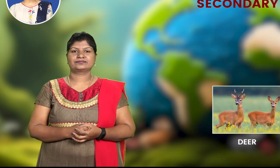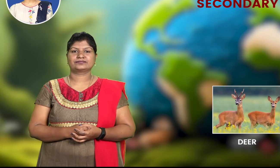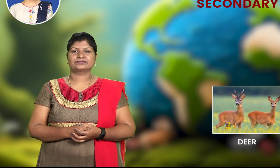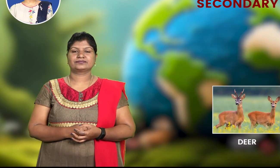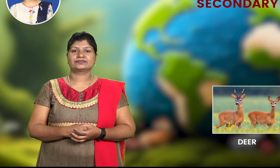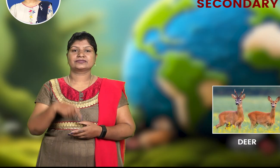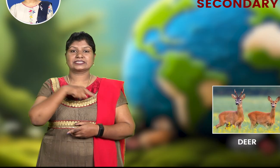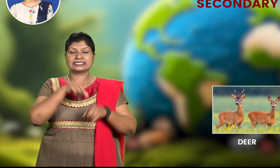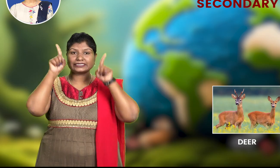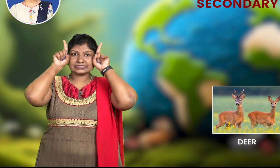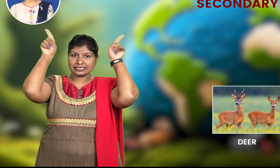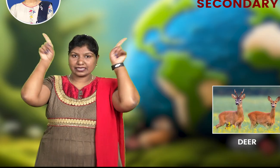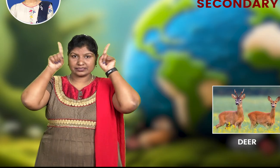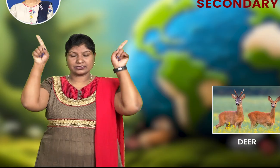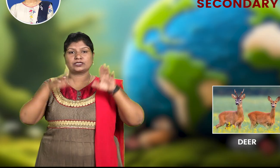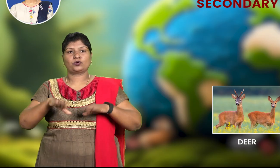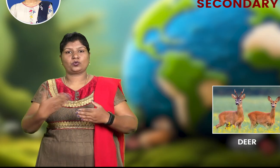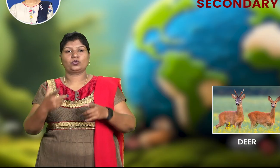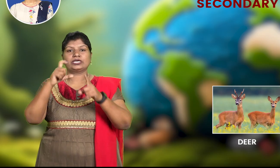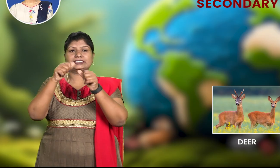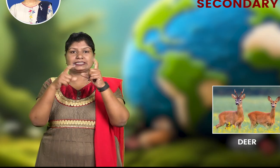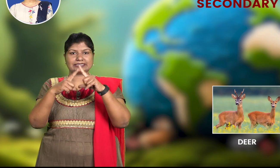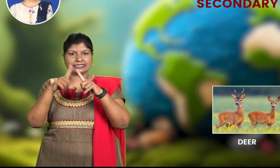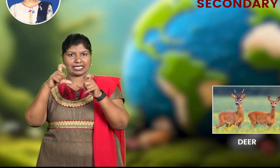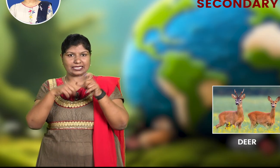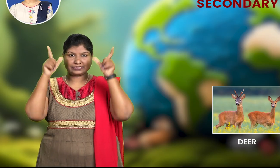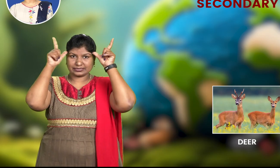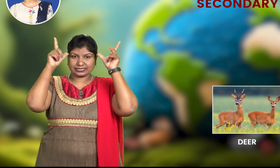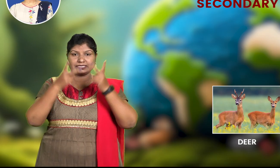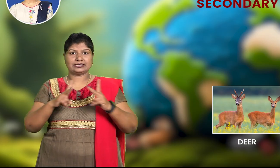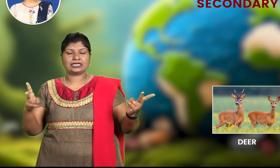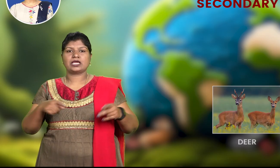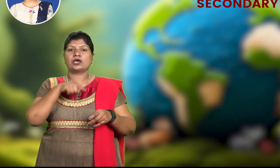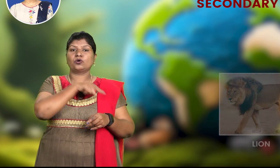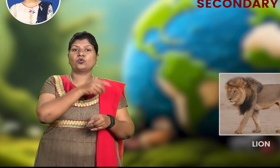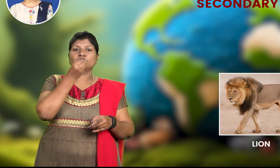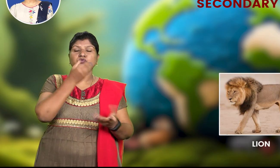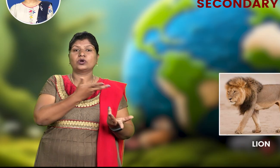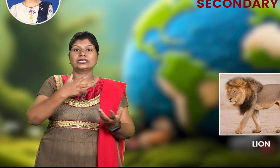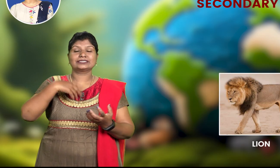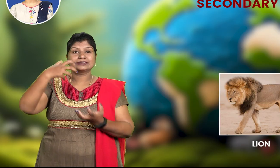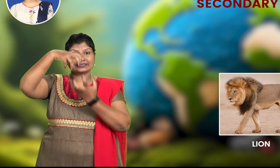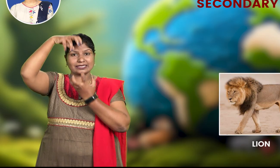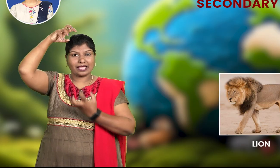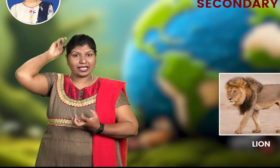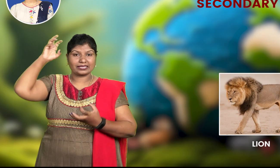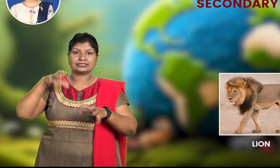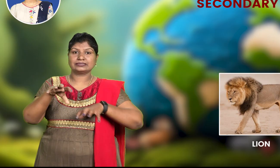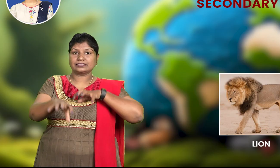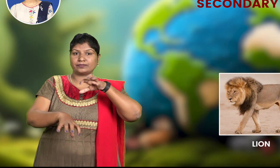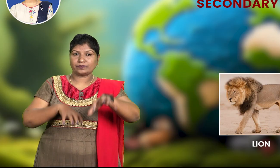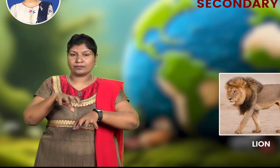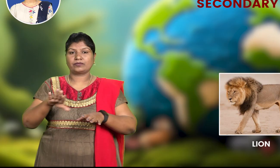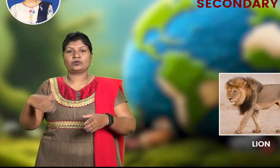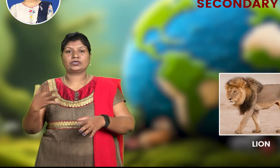The deer or cattle may become the food for lions or tigers.